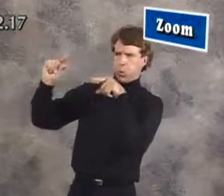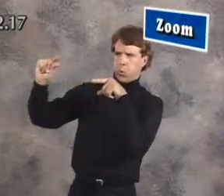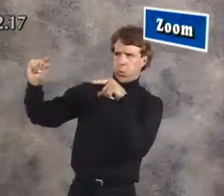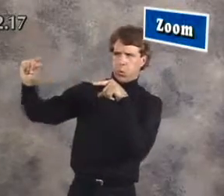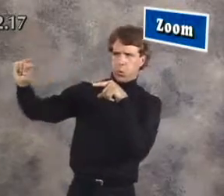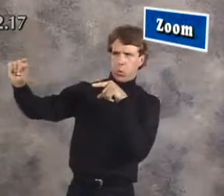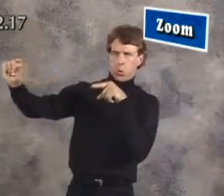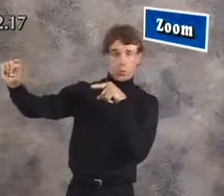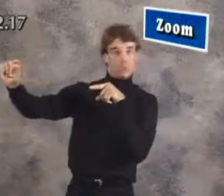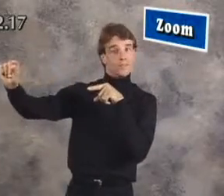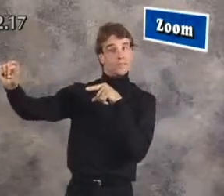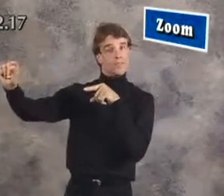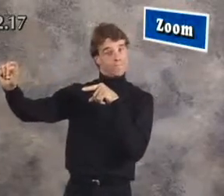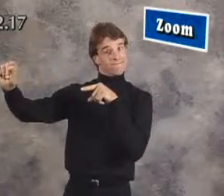Zoom.